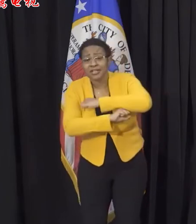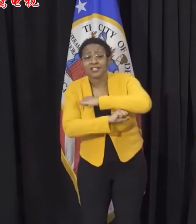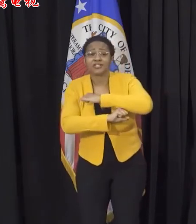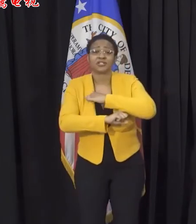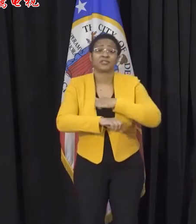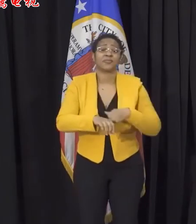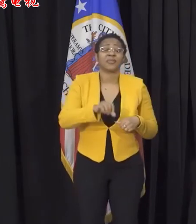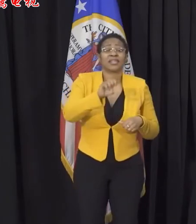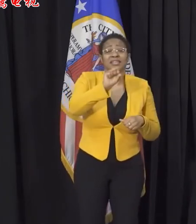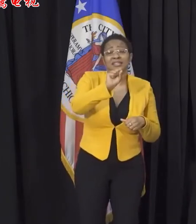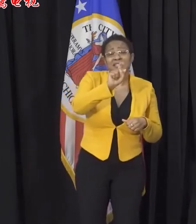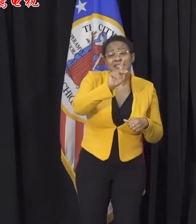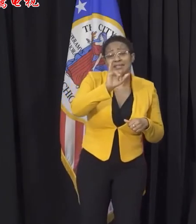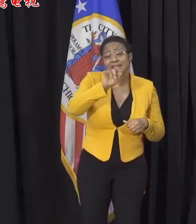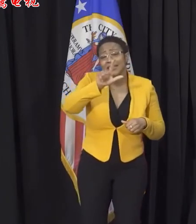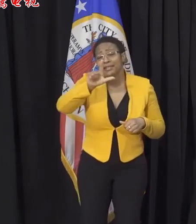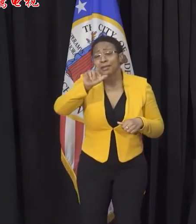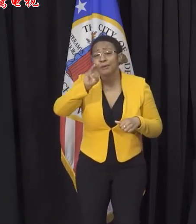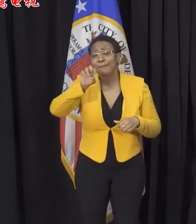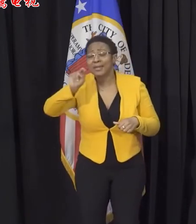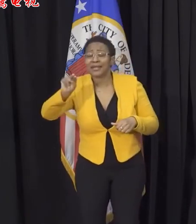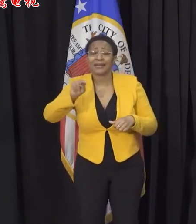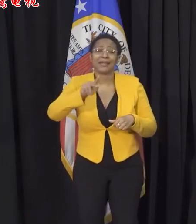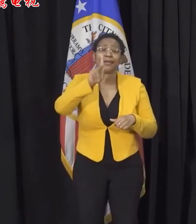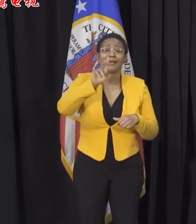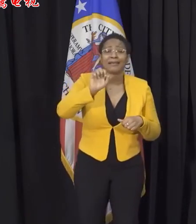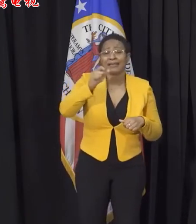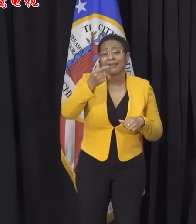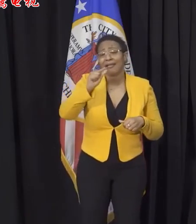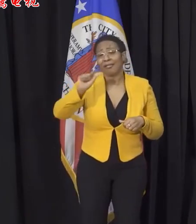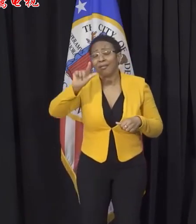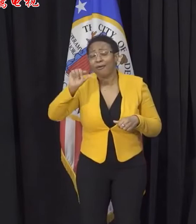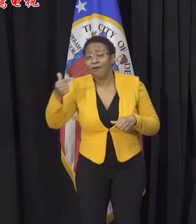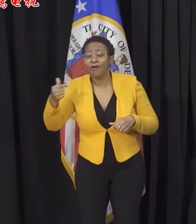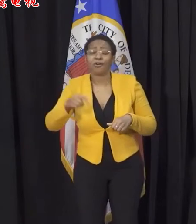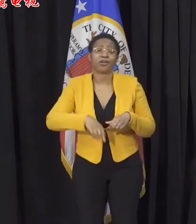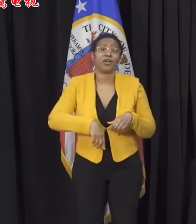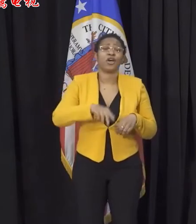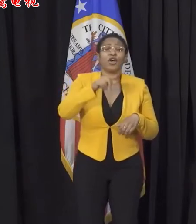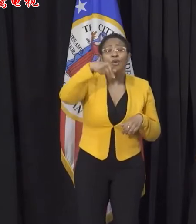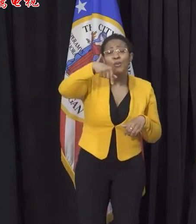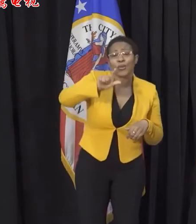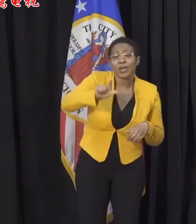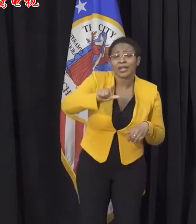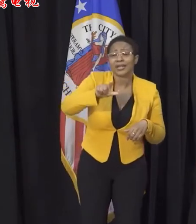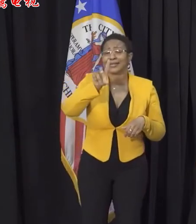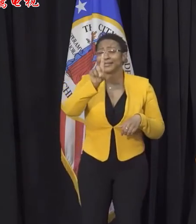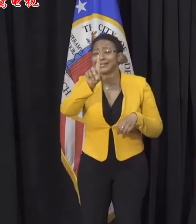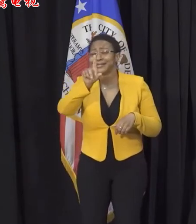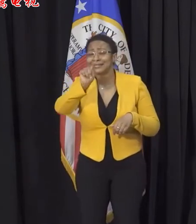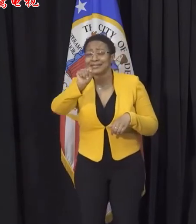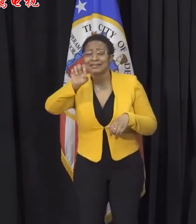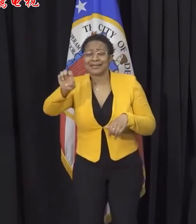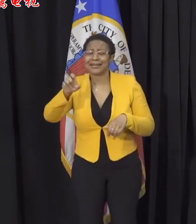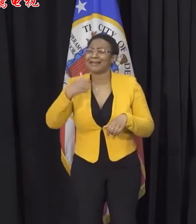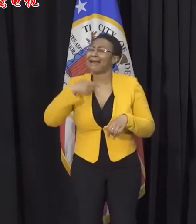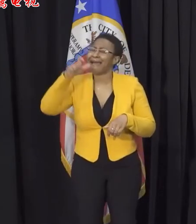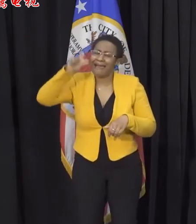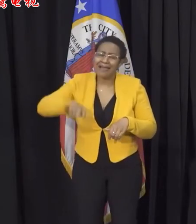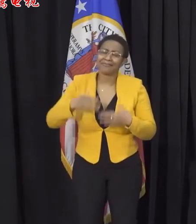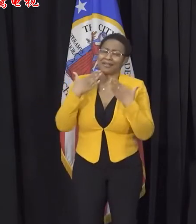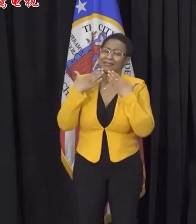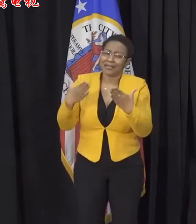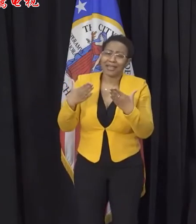like Skillman, like Kellogg, like all the others, like Quicken, like DTE, and I have to give credit where credit is due.